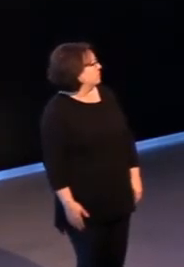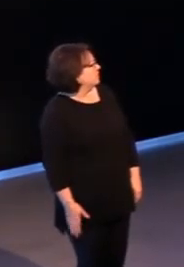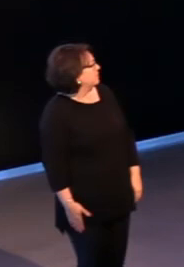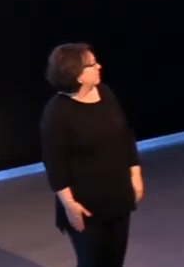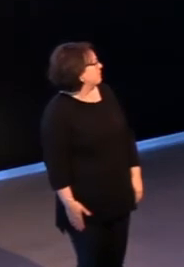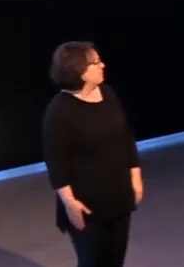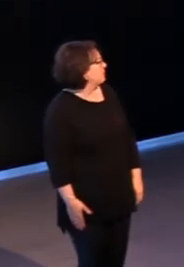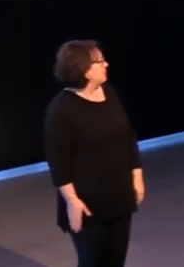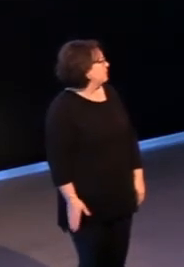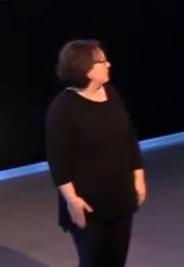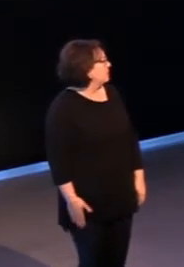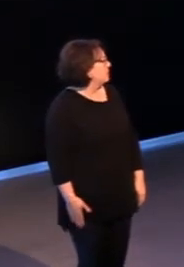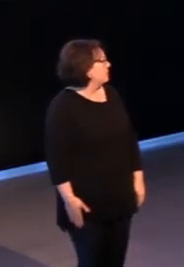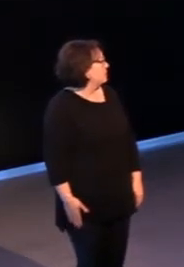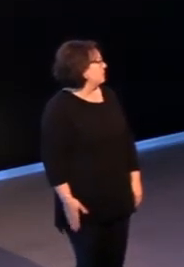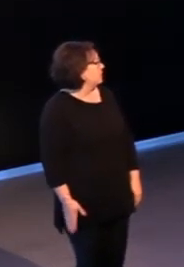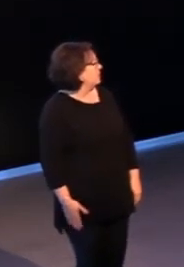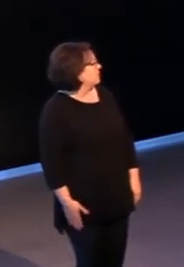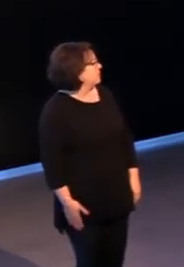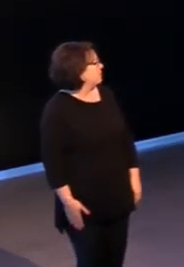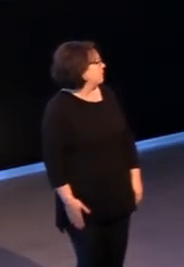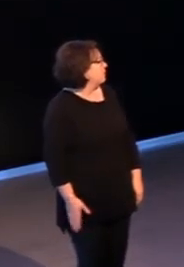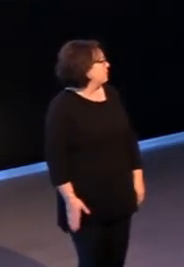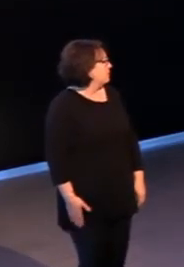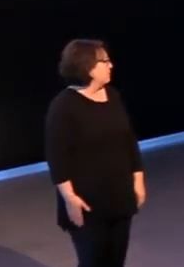oh, oh, oh, oh, oh,